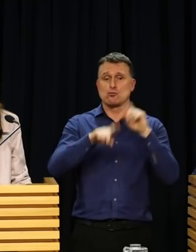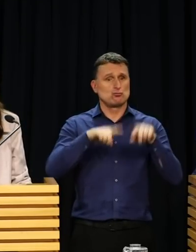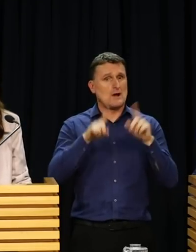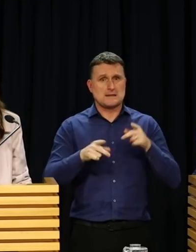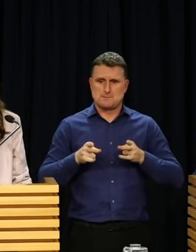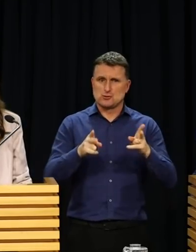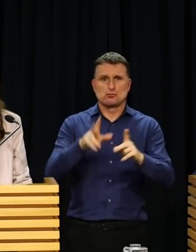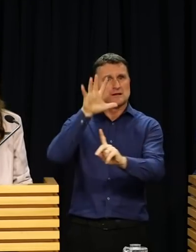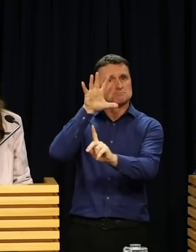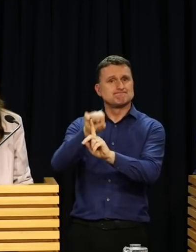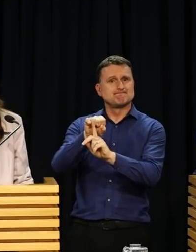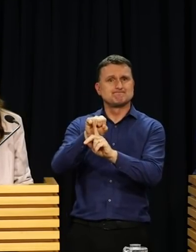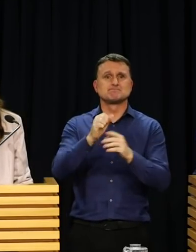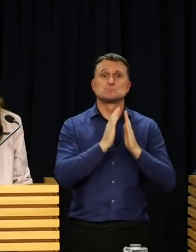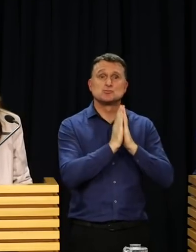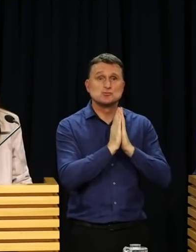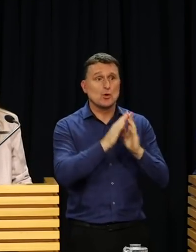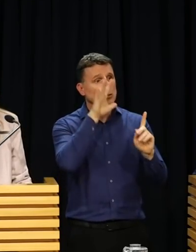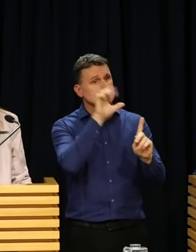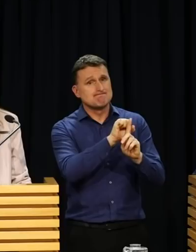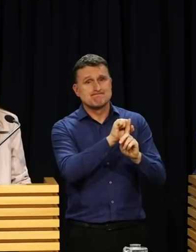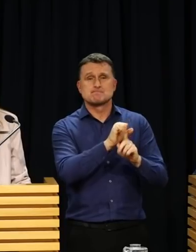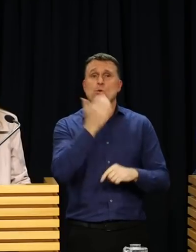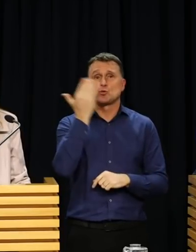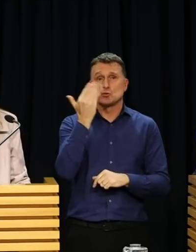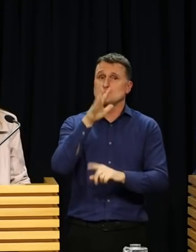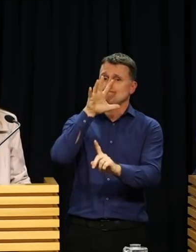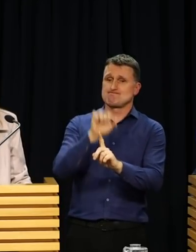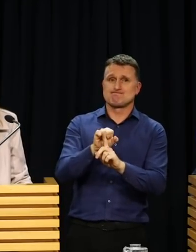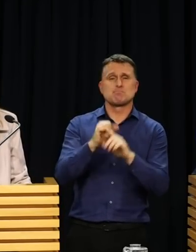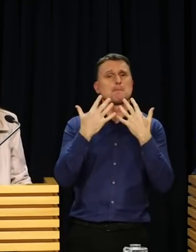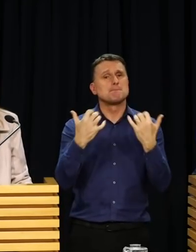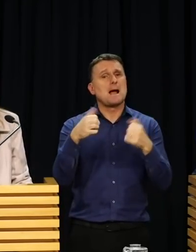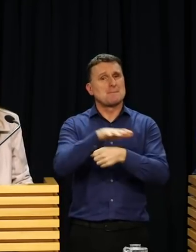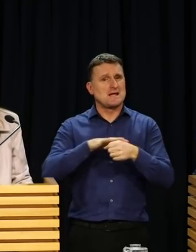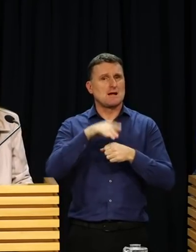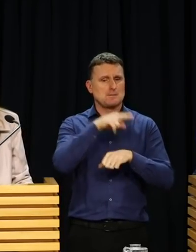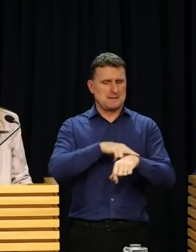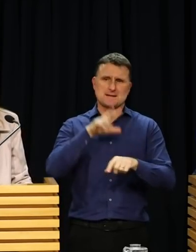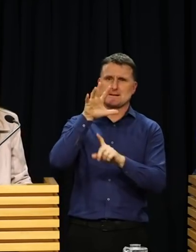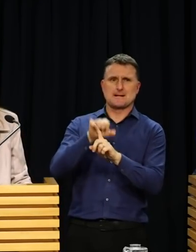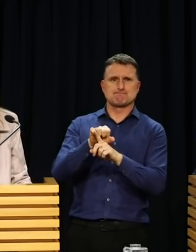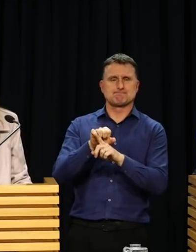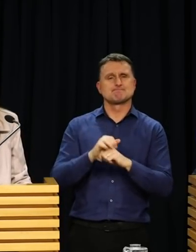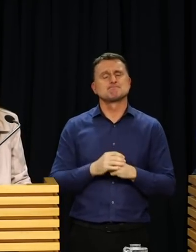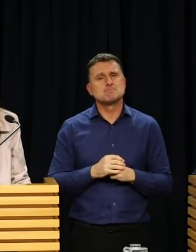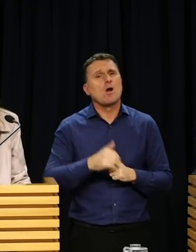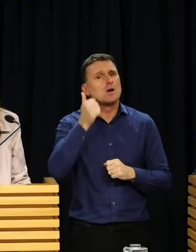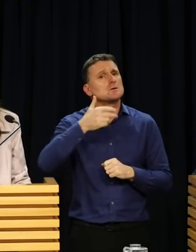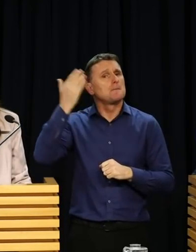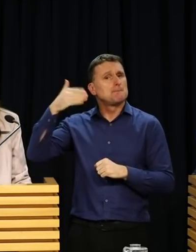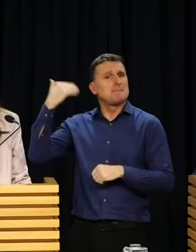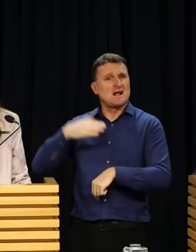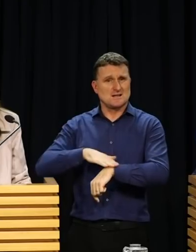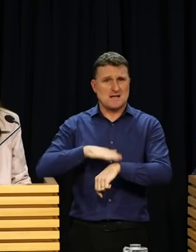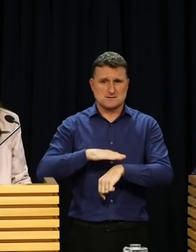street, at churches and schools and in other public places. I understand that, at the time, public statements were made